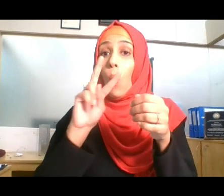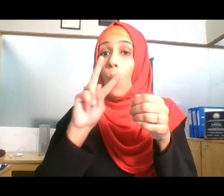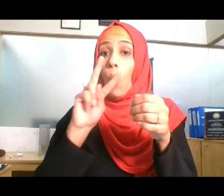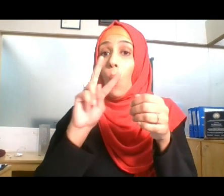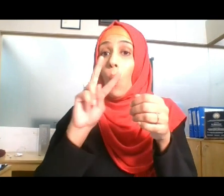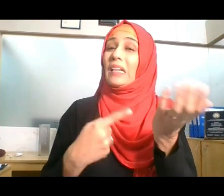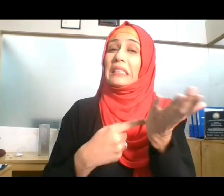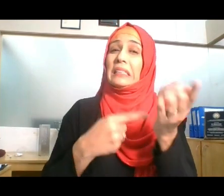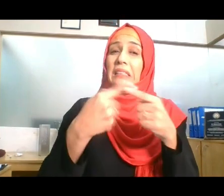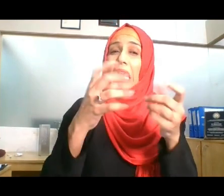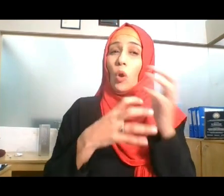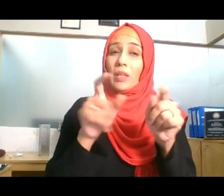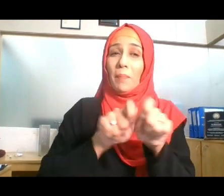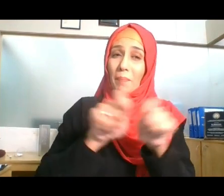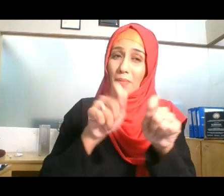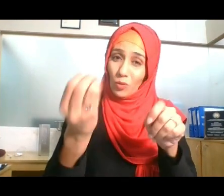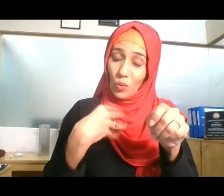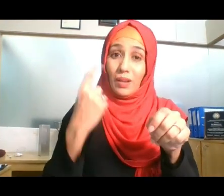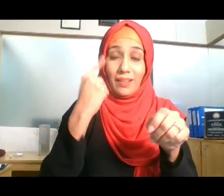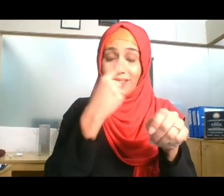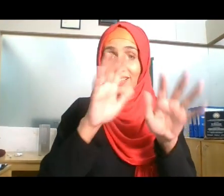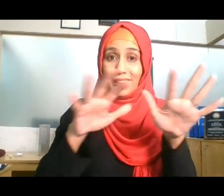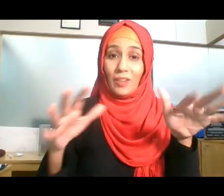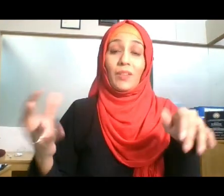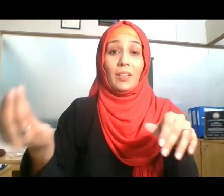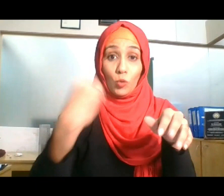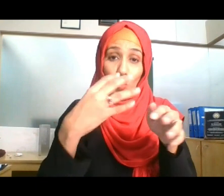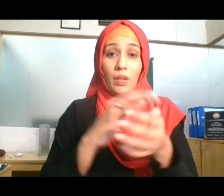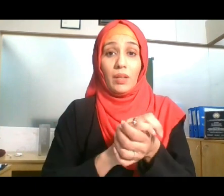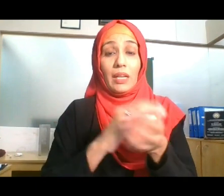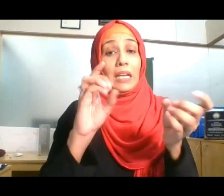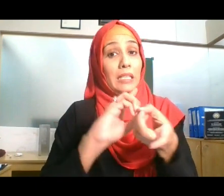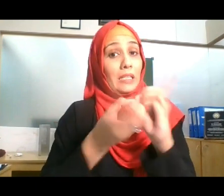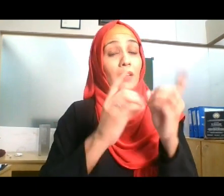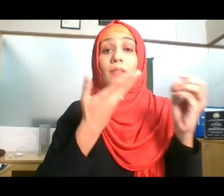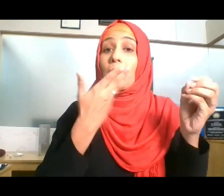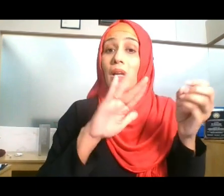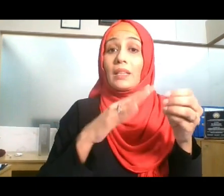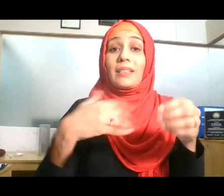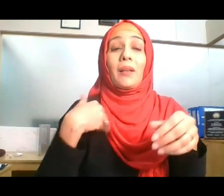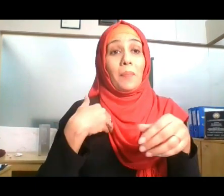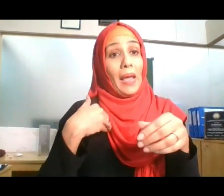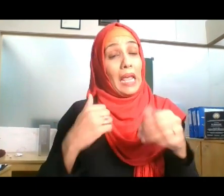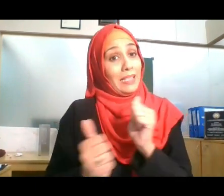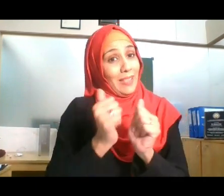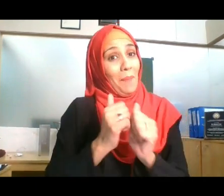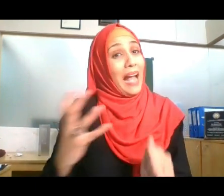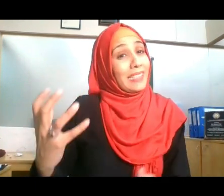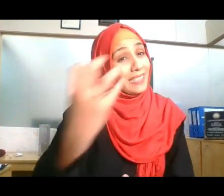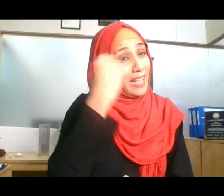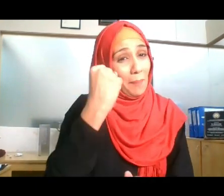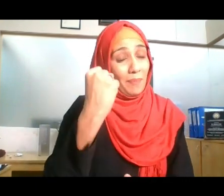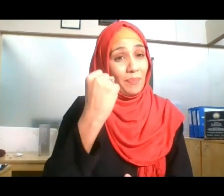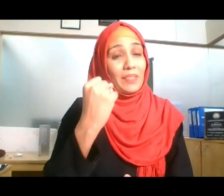something which can make financial transactions through digital means accessible, easier,